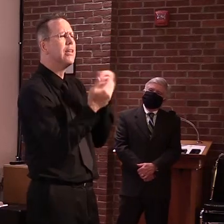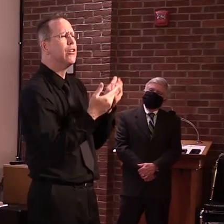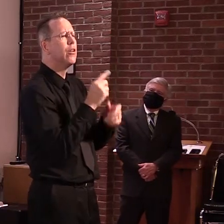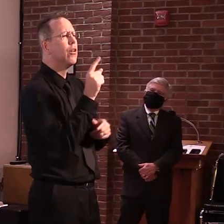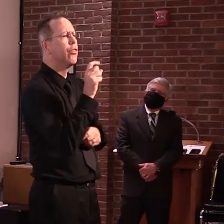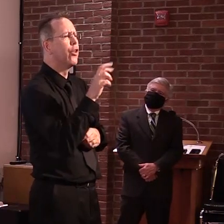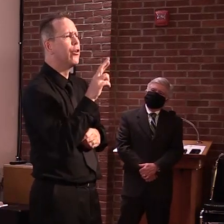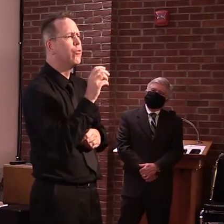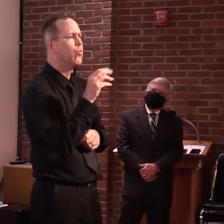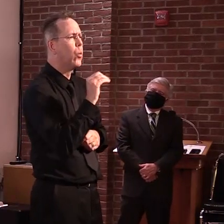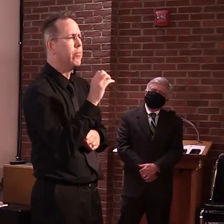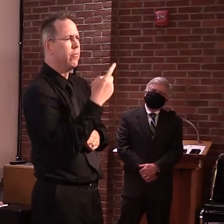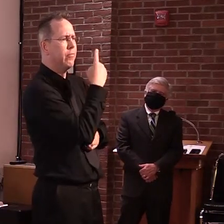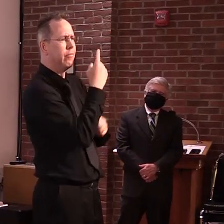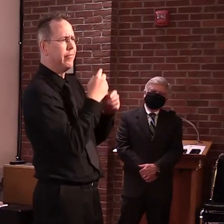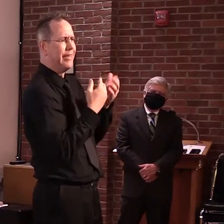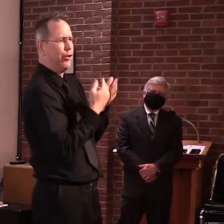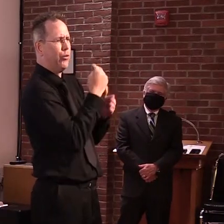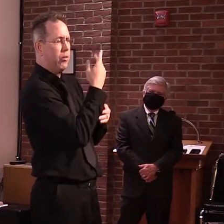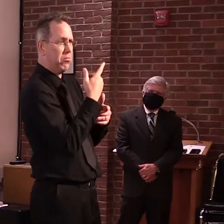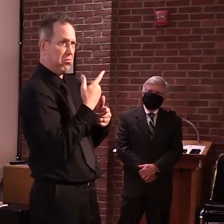my racing days are over.